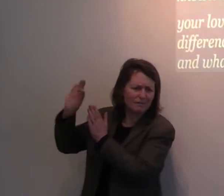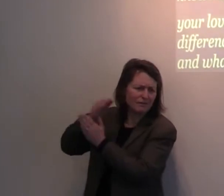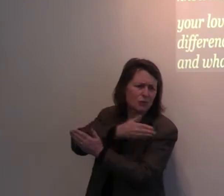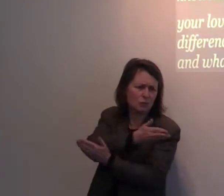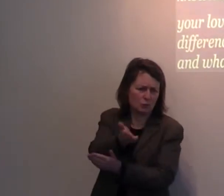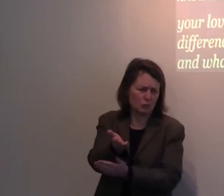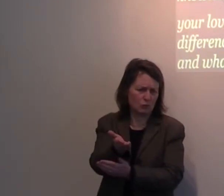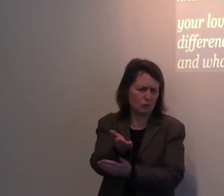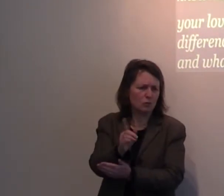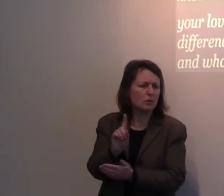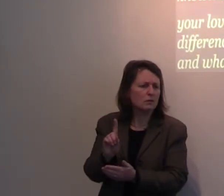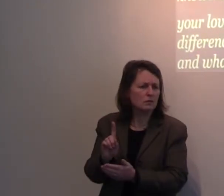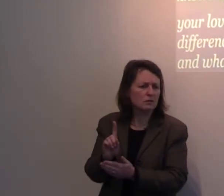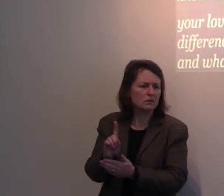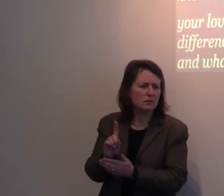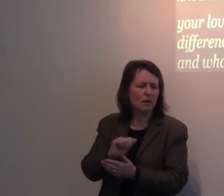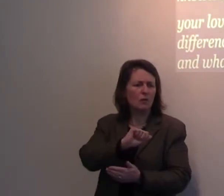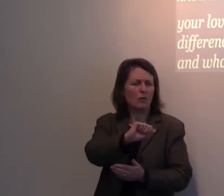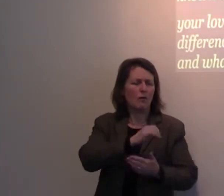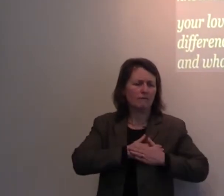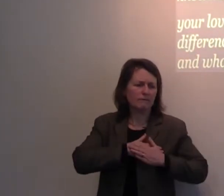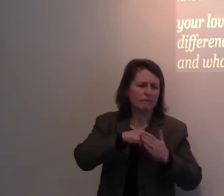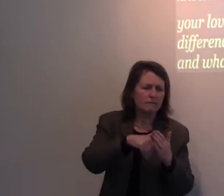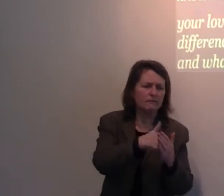that your love will grow more and more,